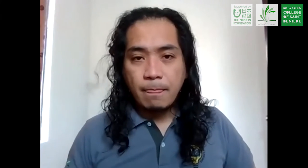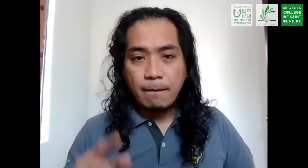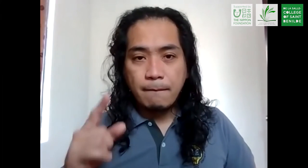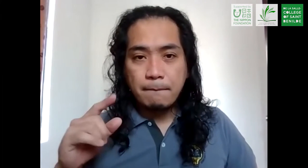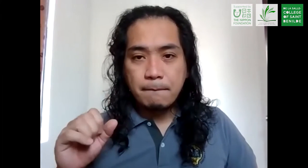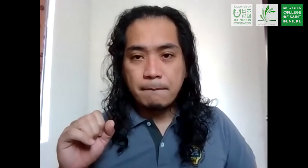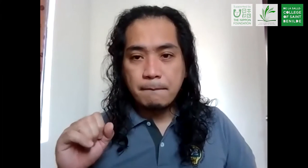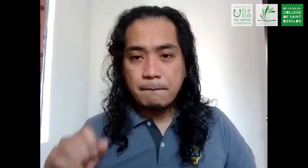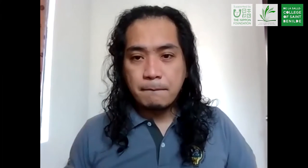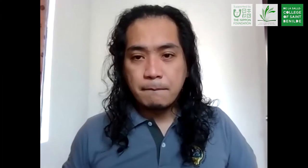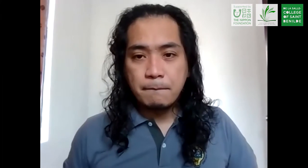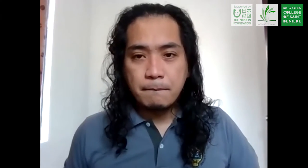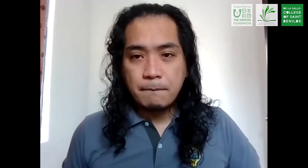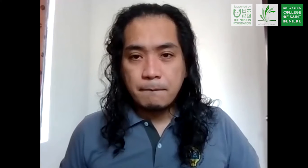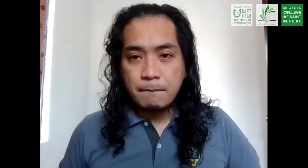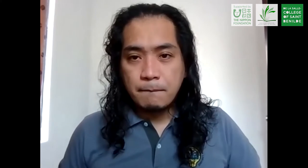No, it starts with the big.